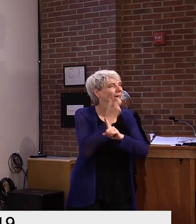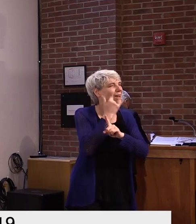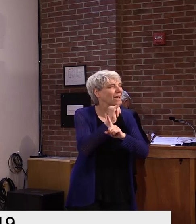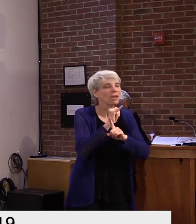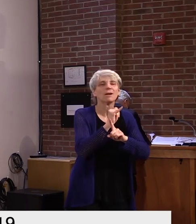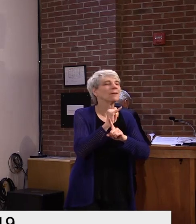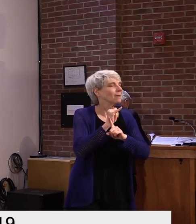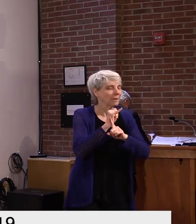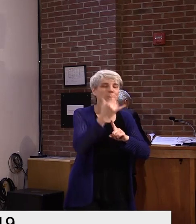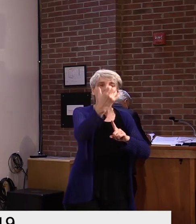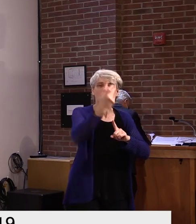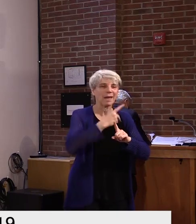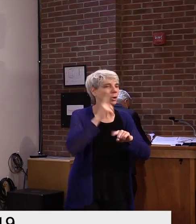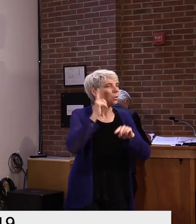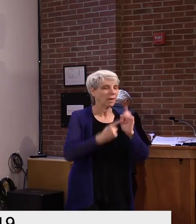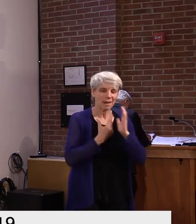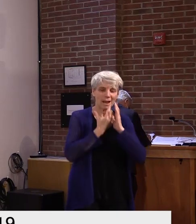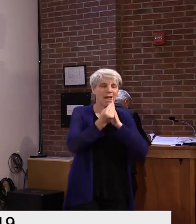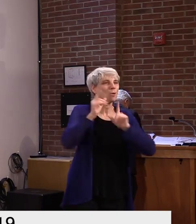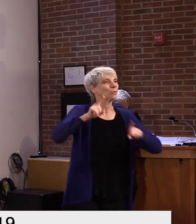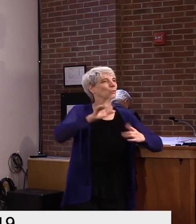7 and wait a few days for results.